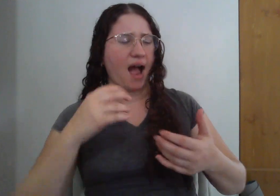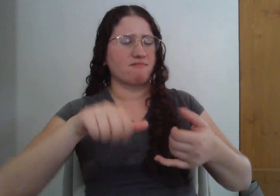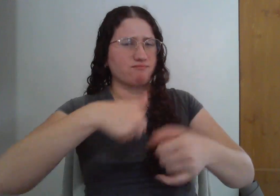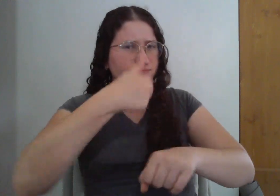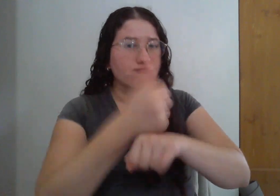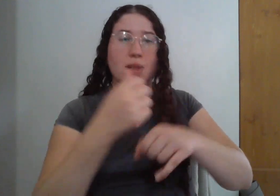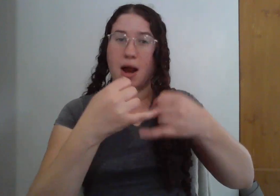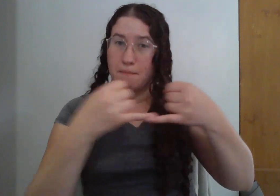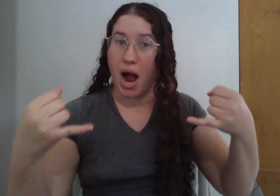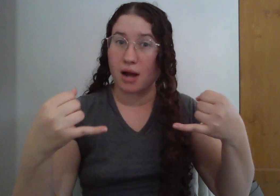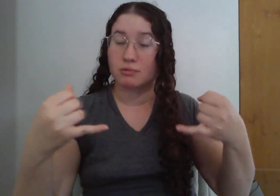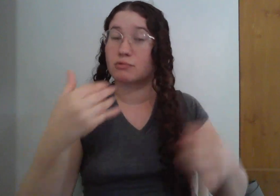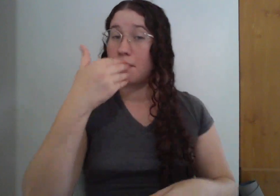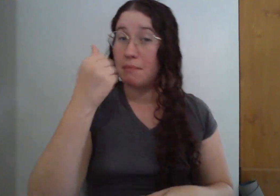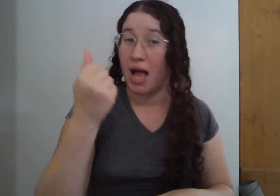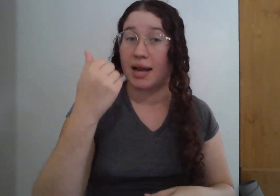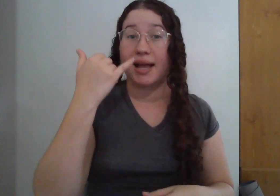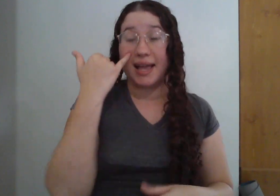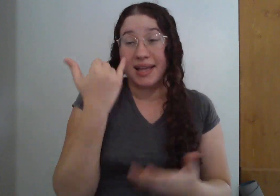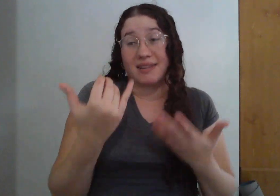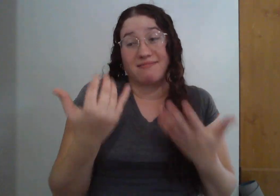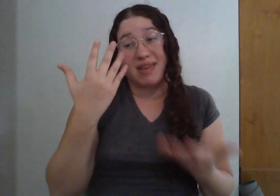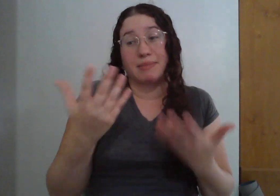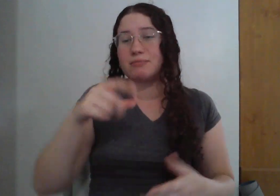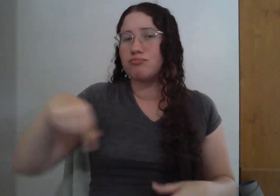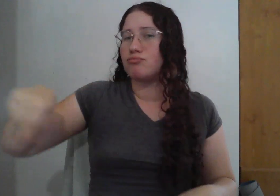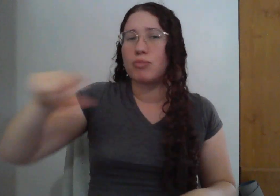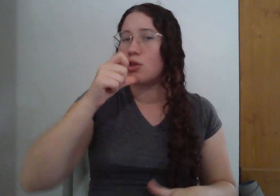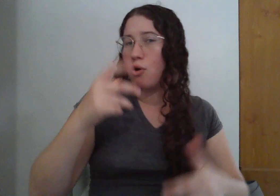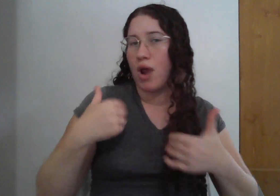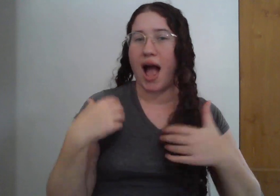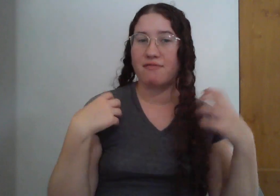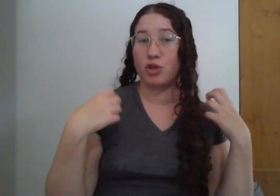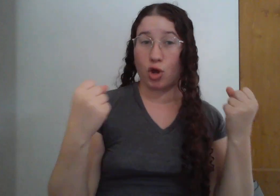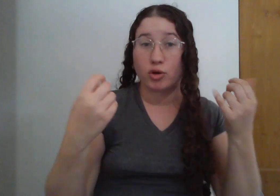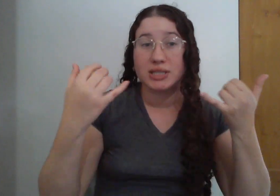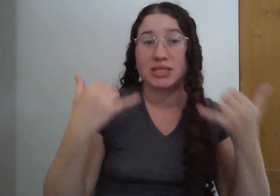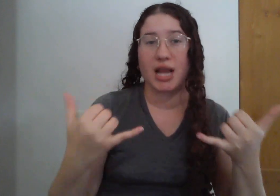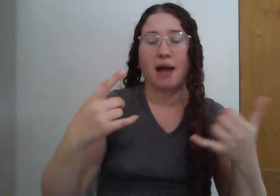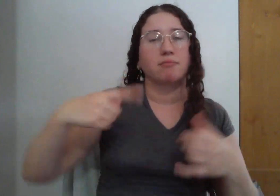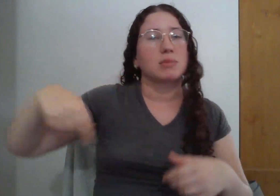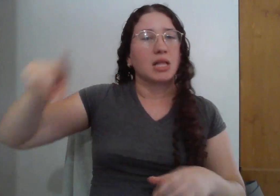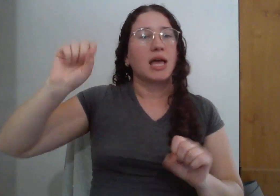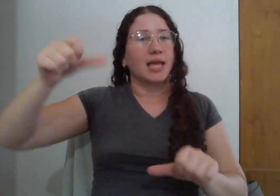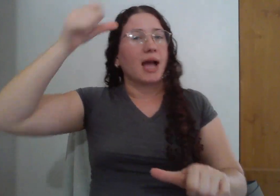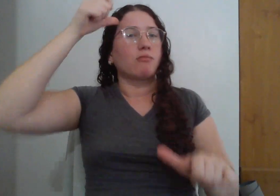better boundaries. Even if they don't have the courage right now, it's now in the back of their mind.